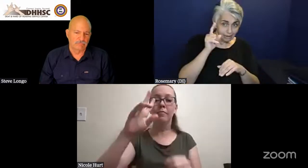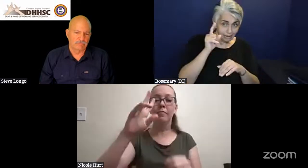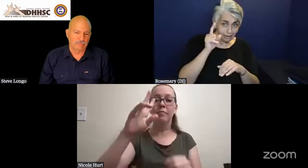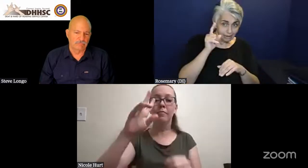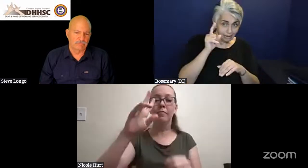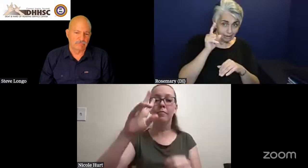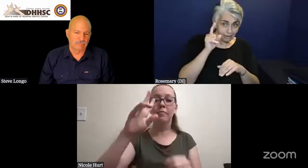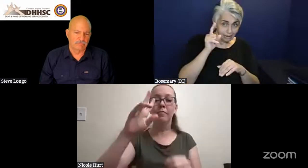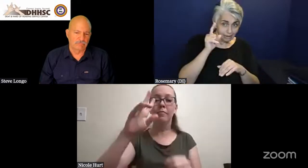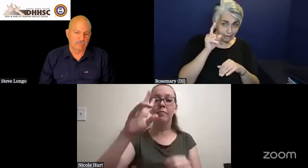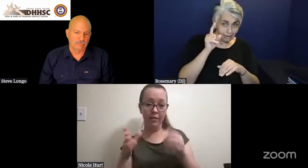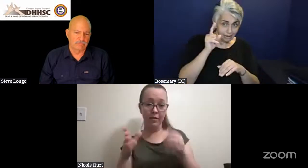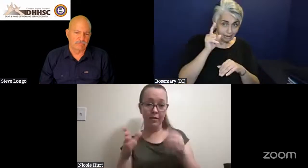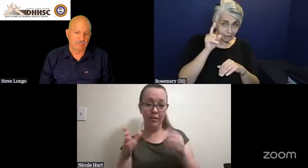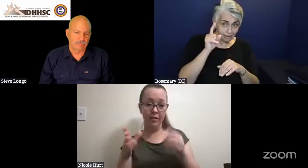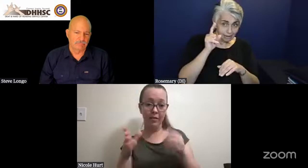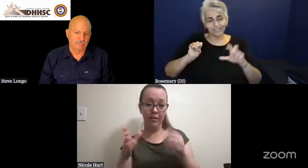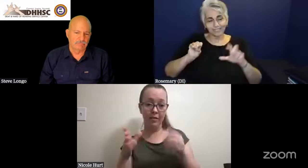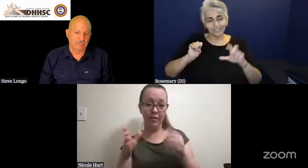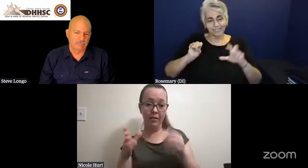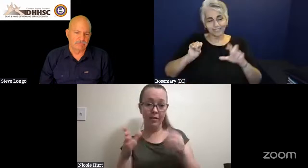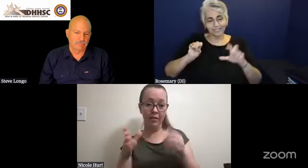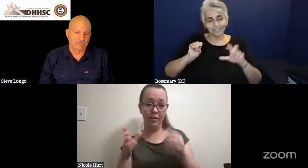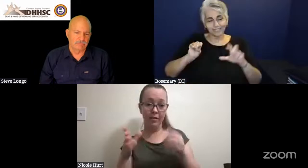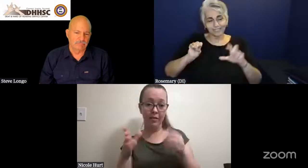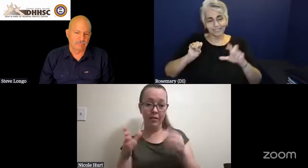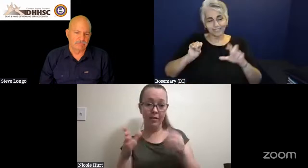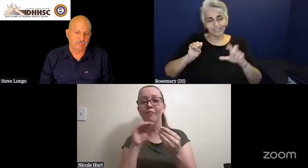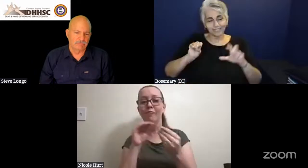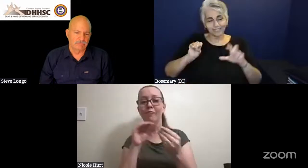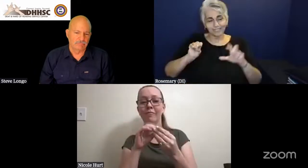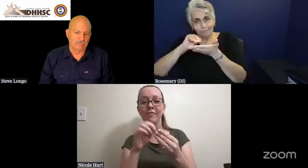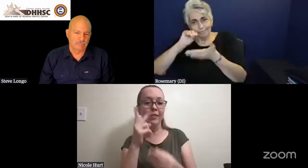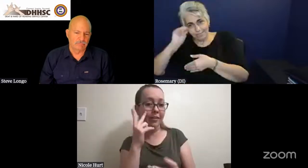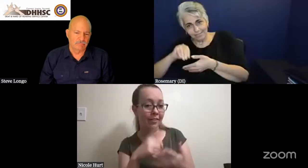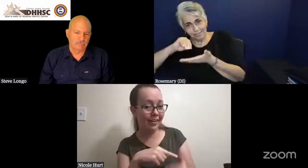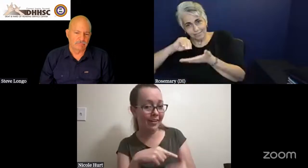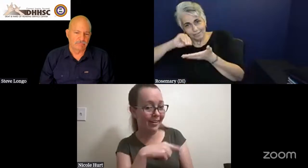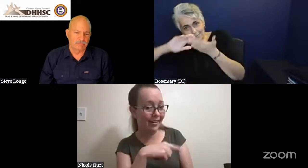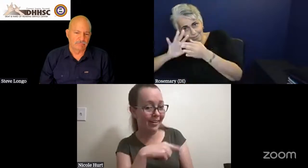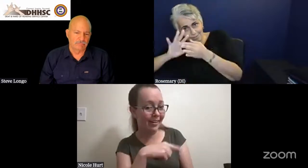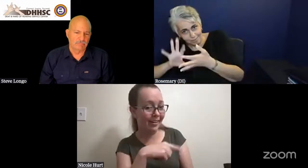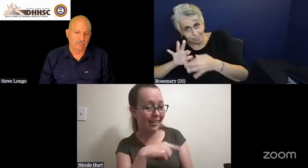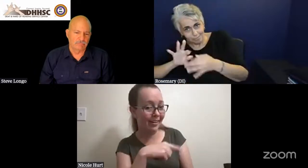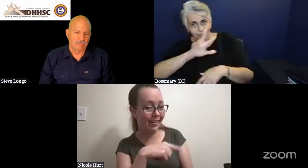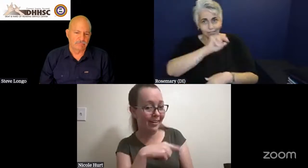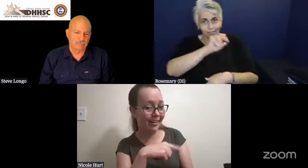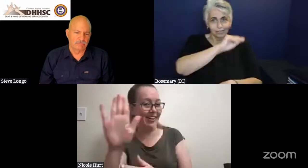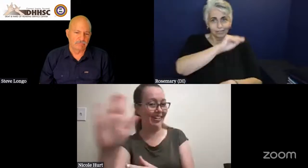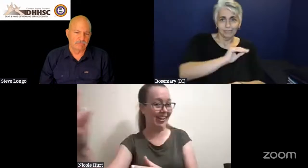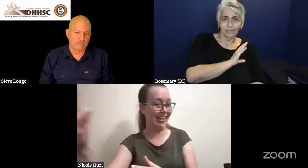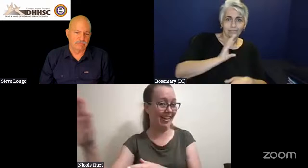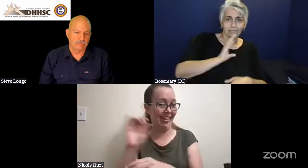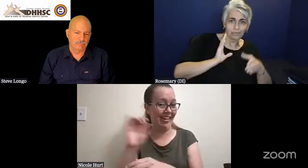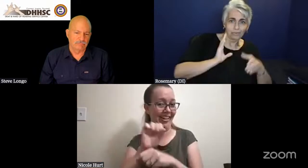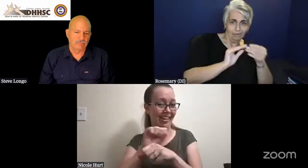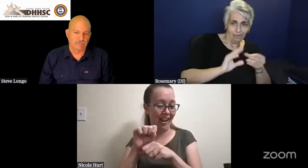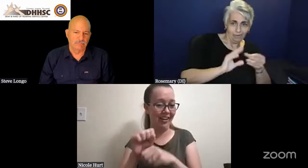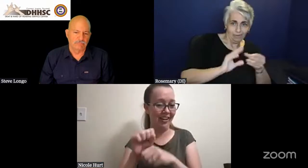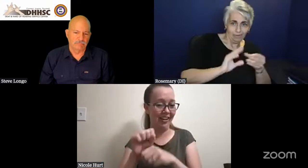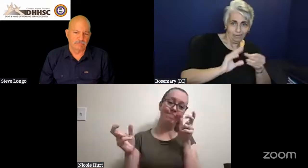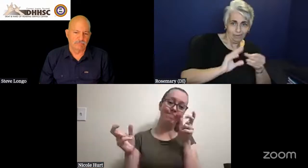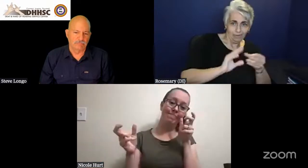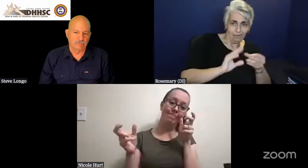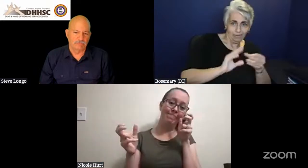time, the community members were talking. And I wanted to ask if we could switch that to 70% of the